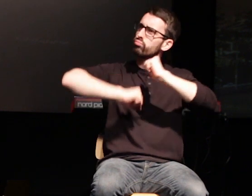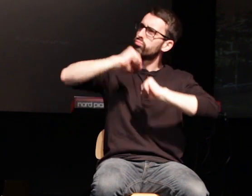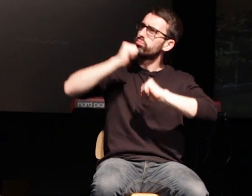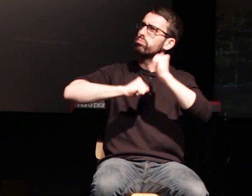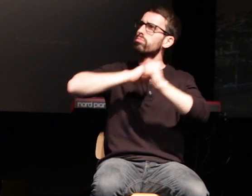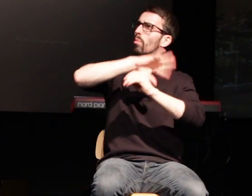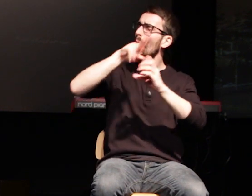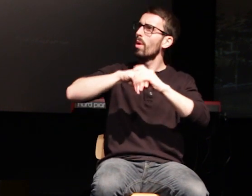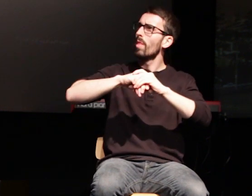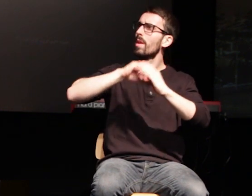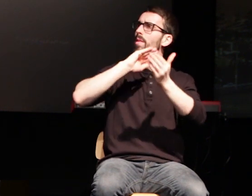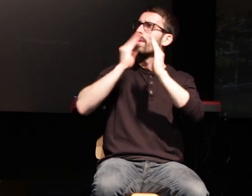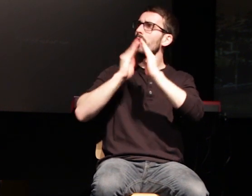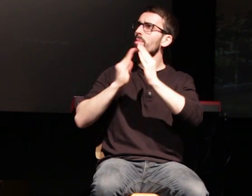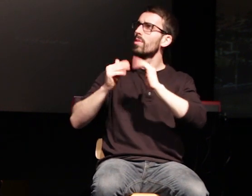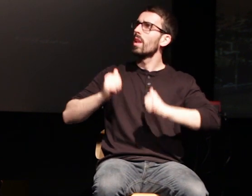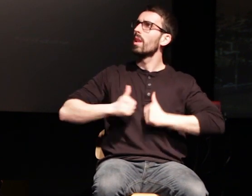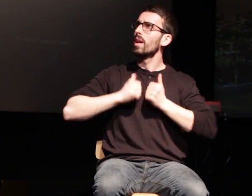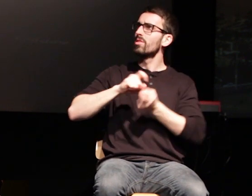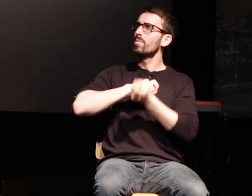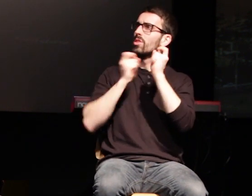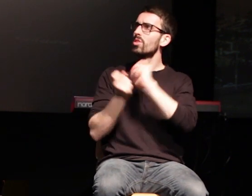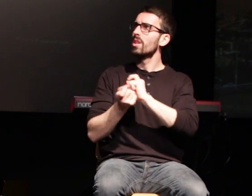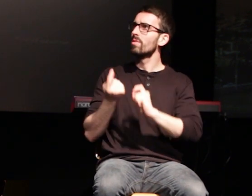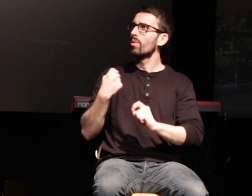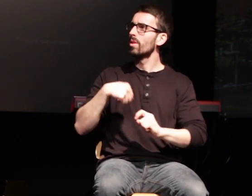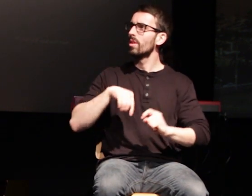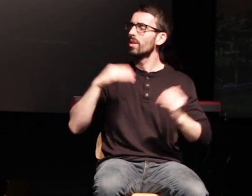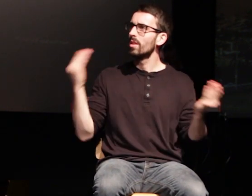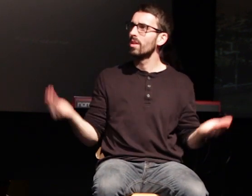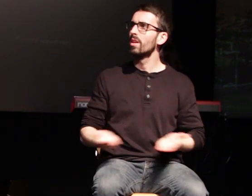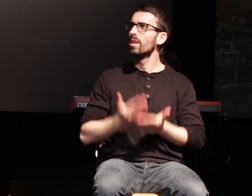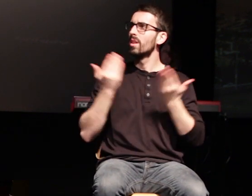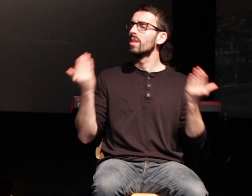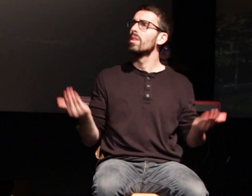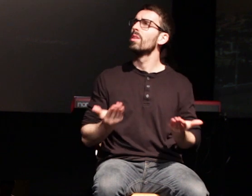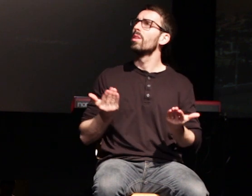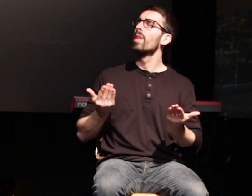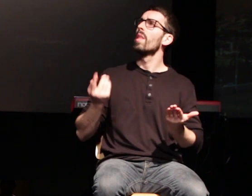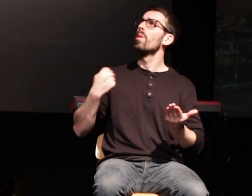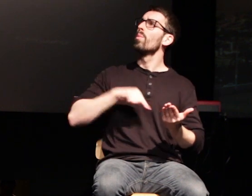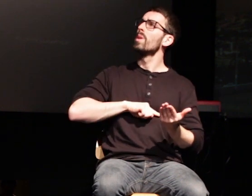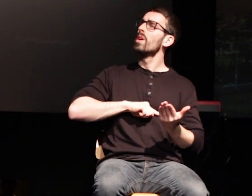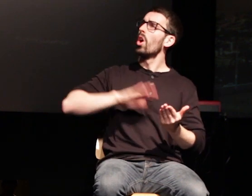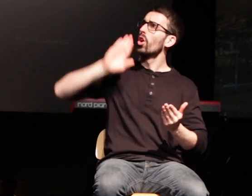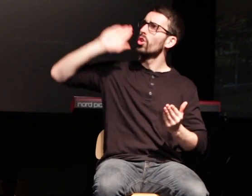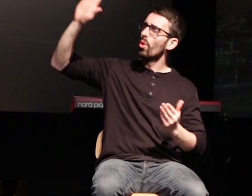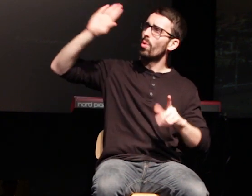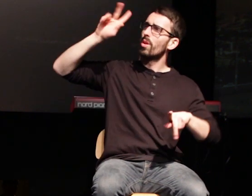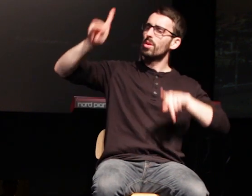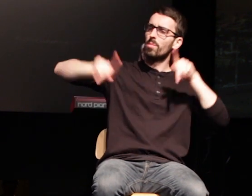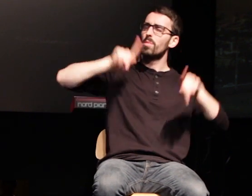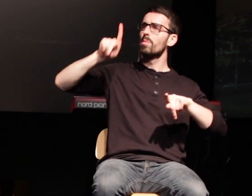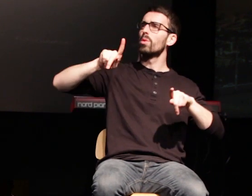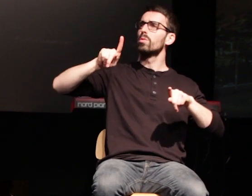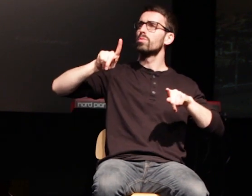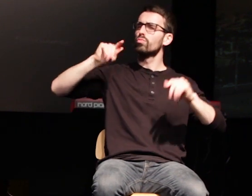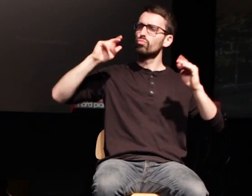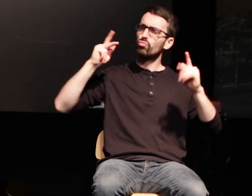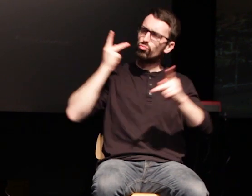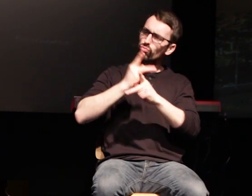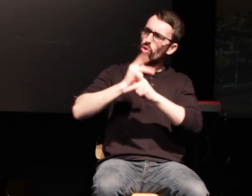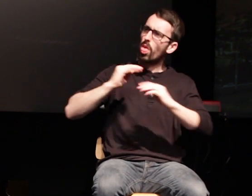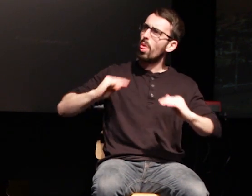could be transformed in this space because of the capital C church, your people. Father, raise up farmers in this